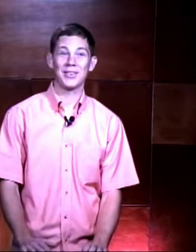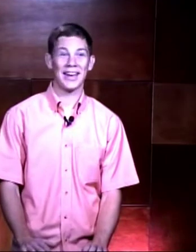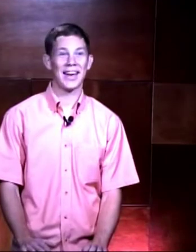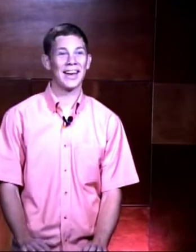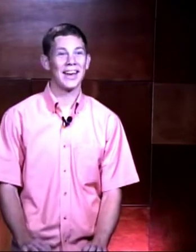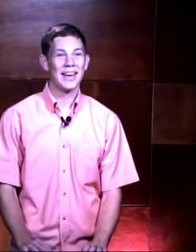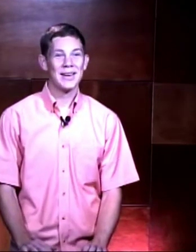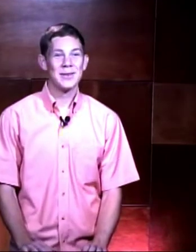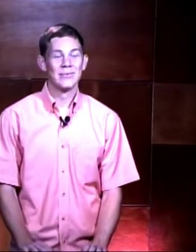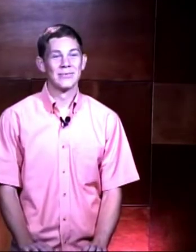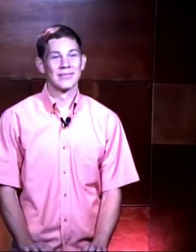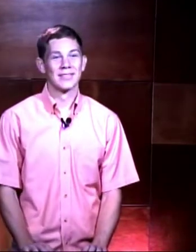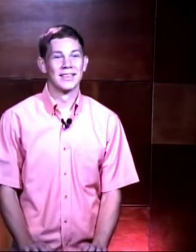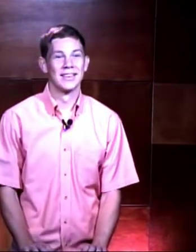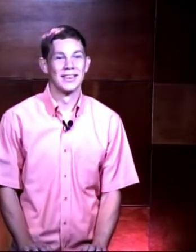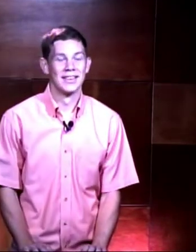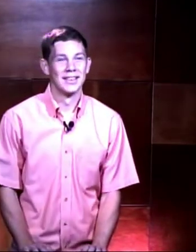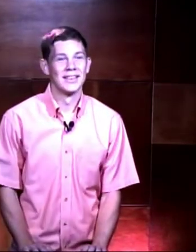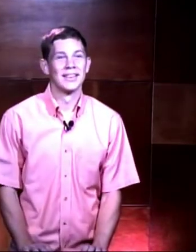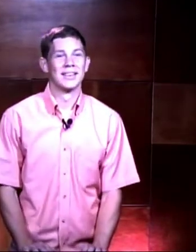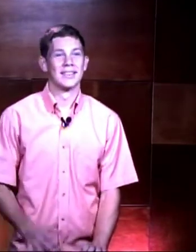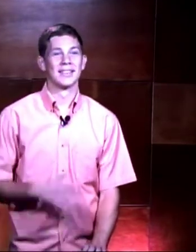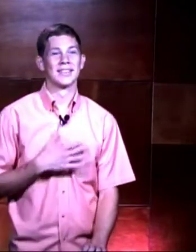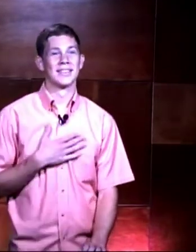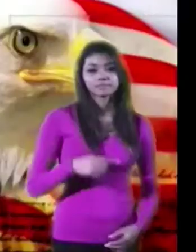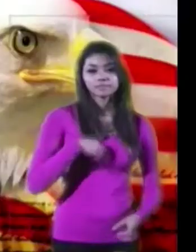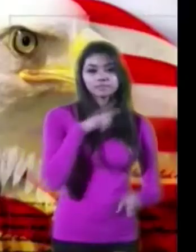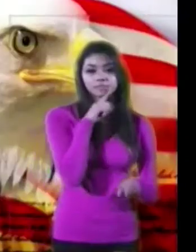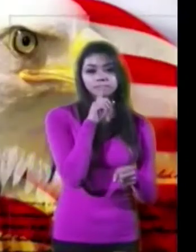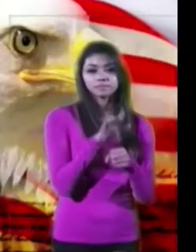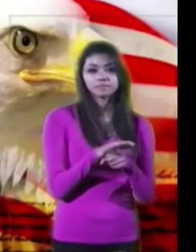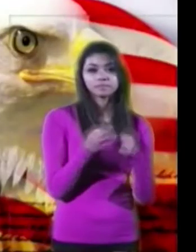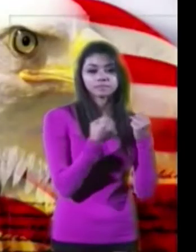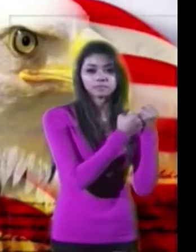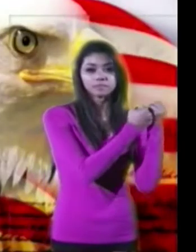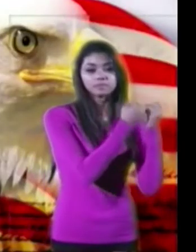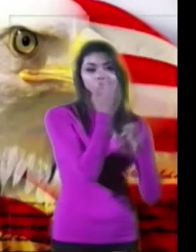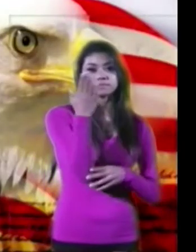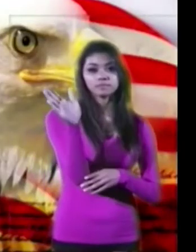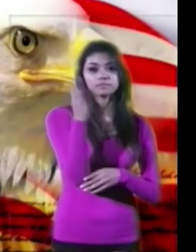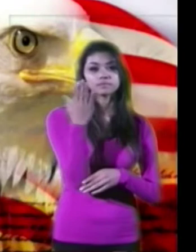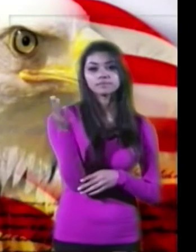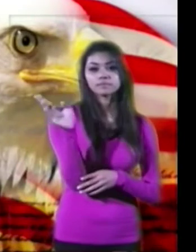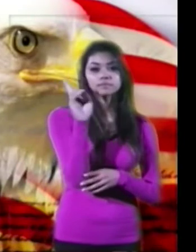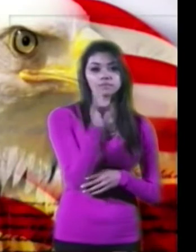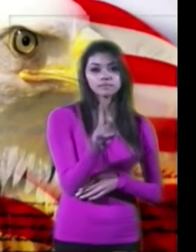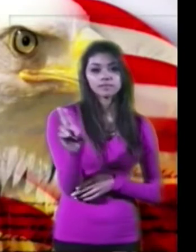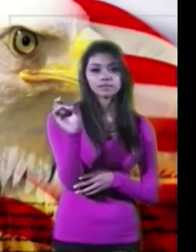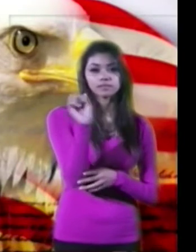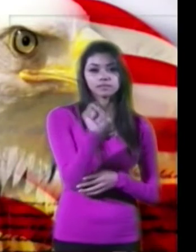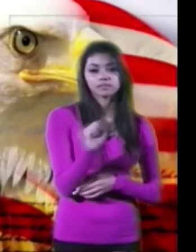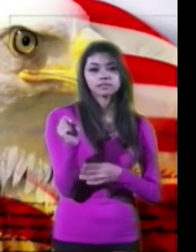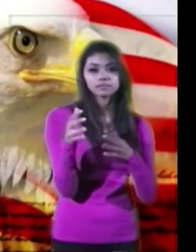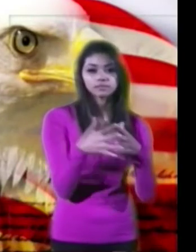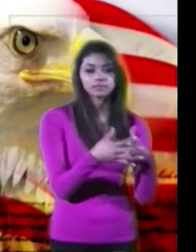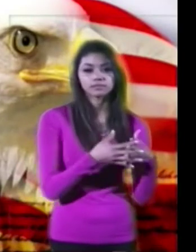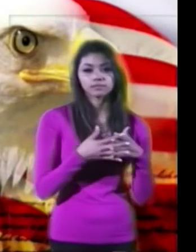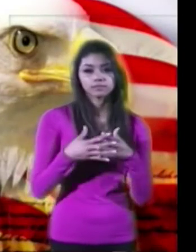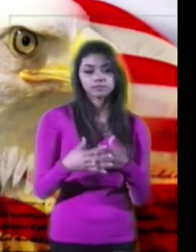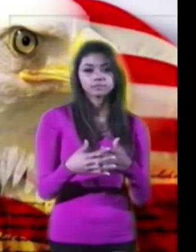Okay. Please rise to the punches of allegiance. I pledge allegiance to the flag of the United States